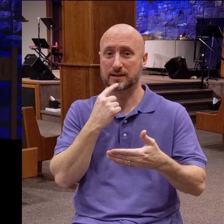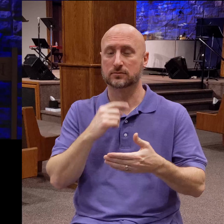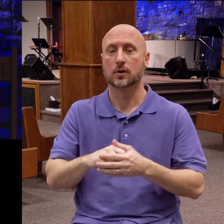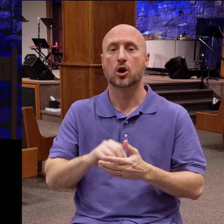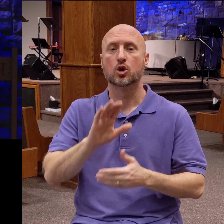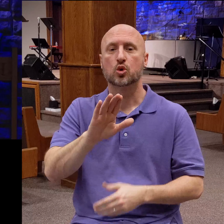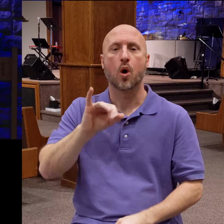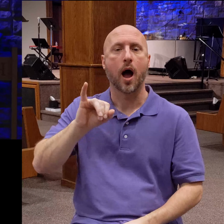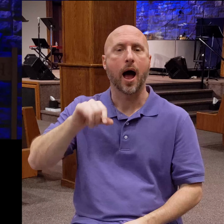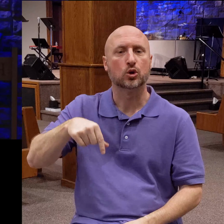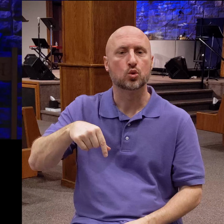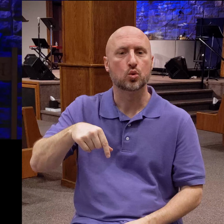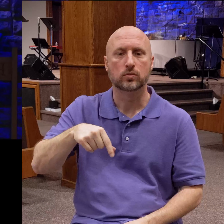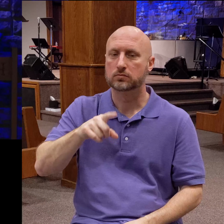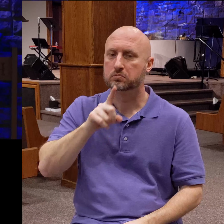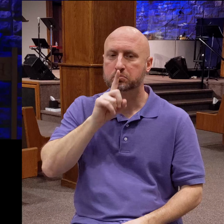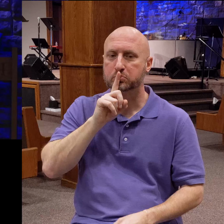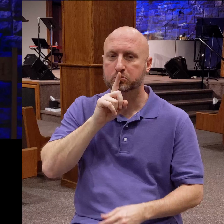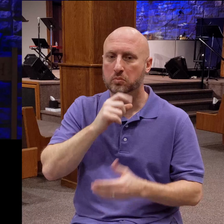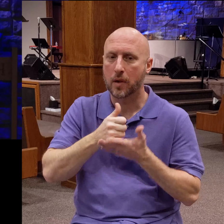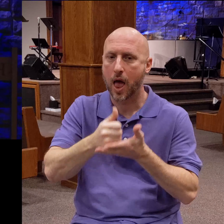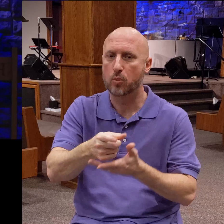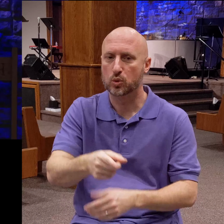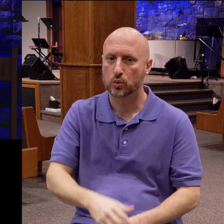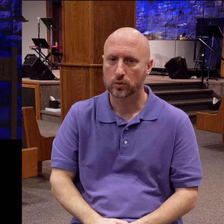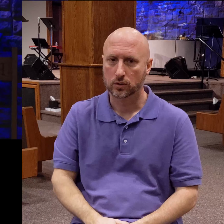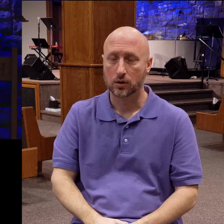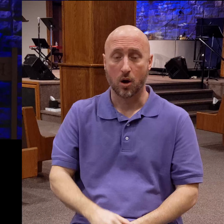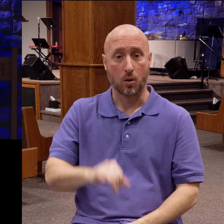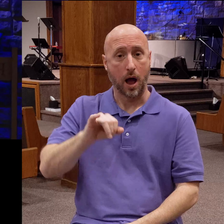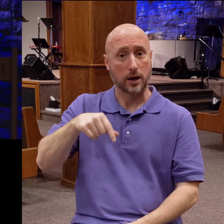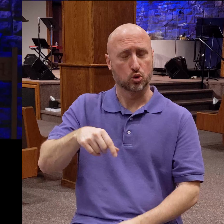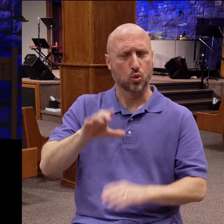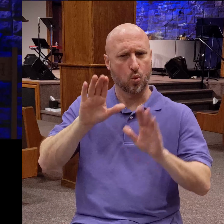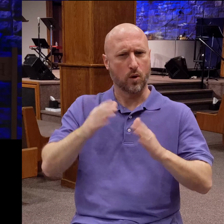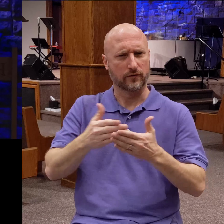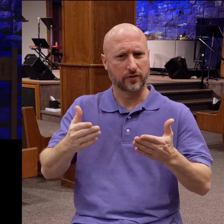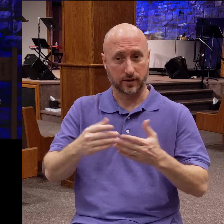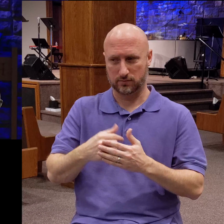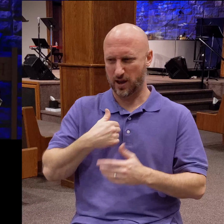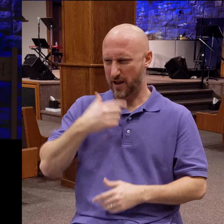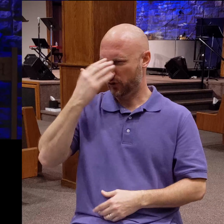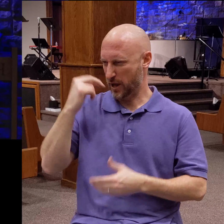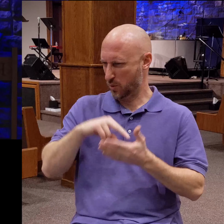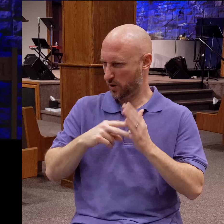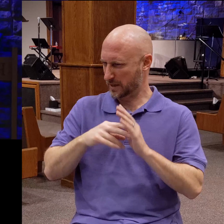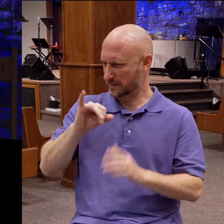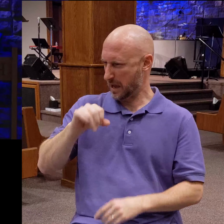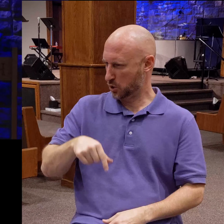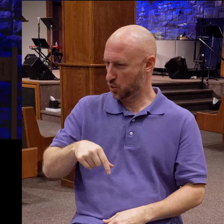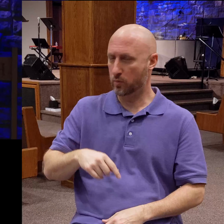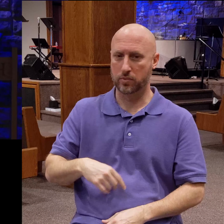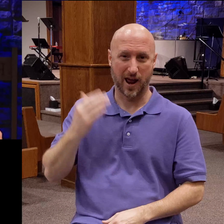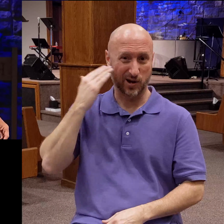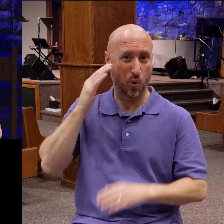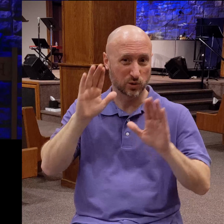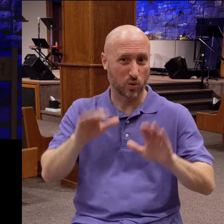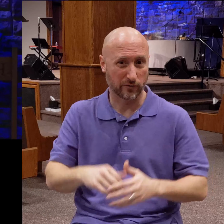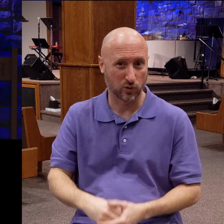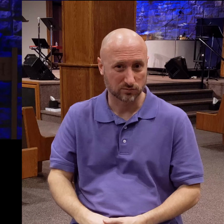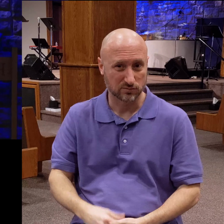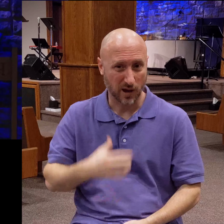IQ is not going to help. IQ is a wonderful thing. Whatever it is, I forget what it means, but whatever it is, I know it's wonderful. Wish